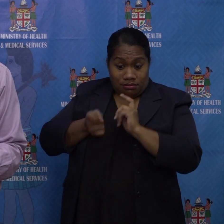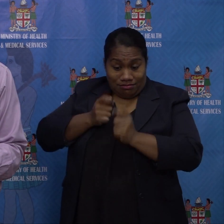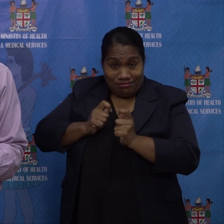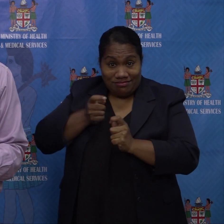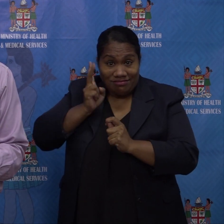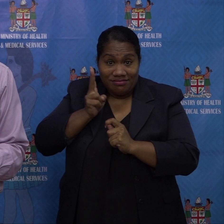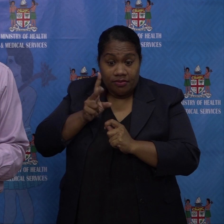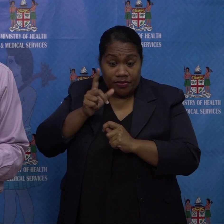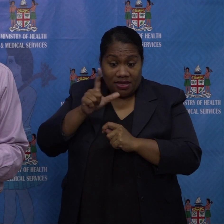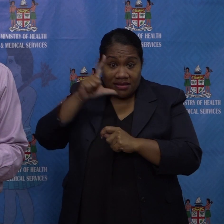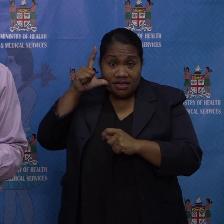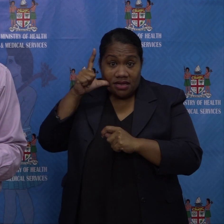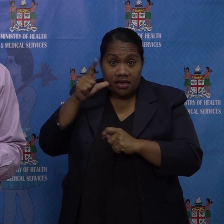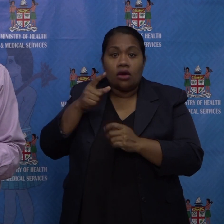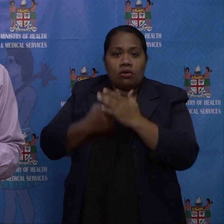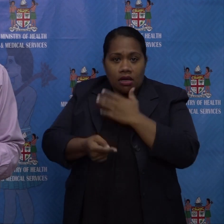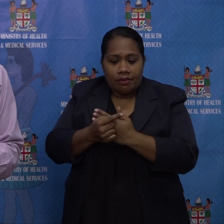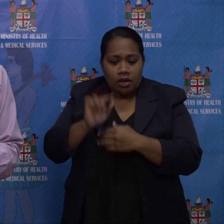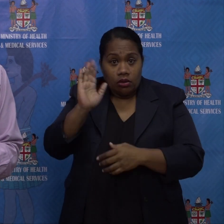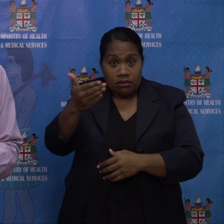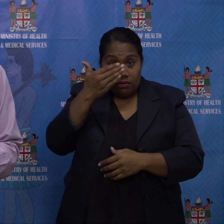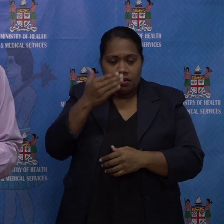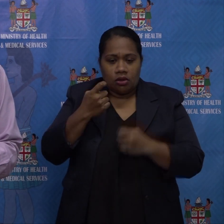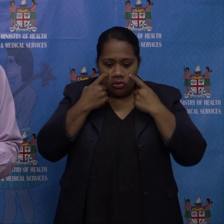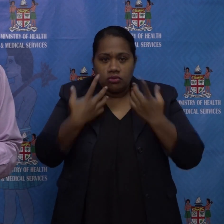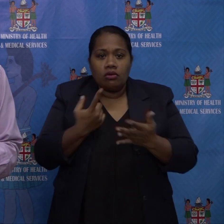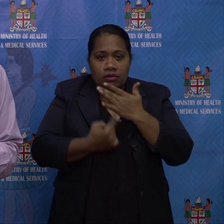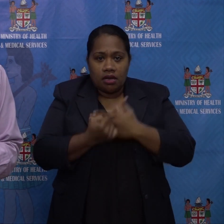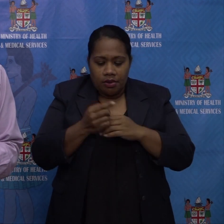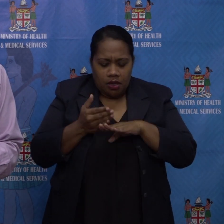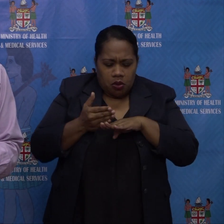his results indicate that he recently caught the virus.